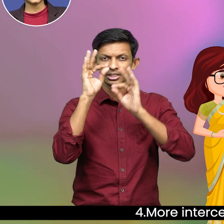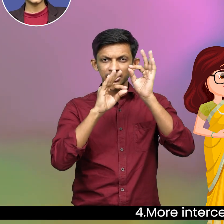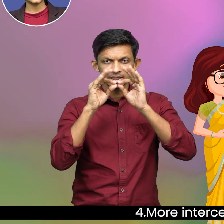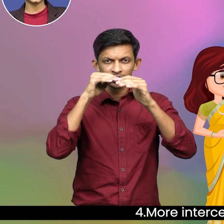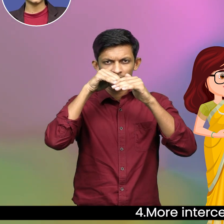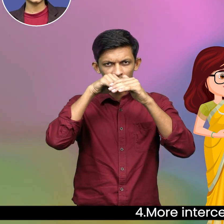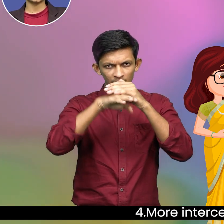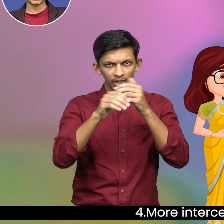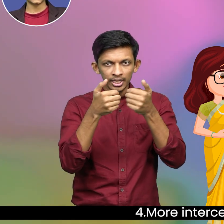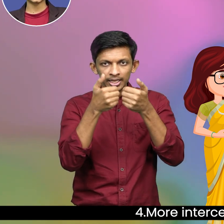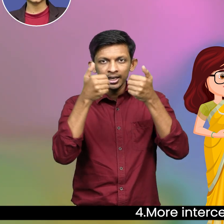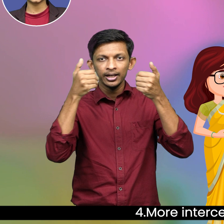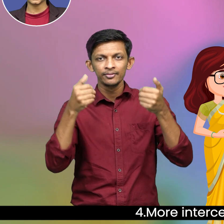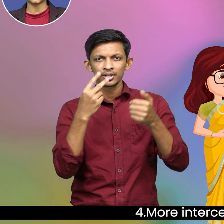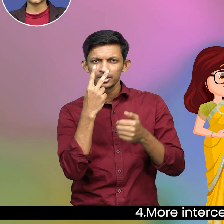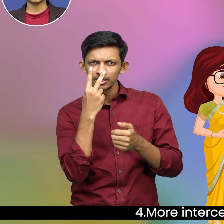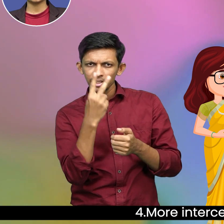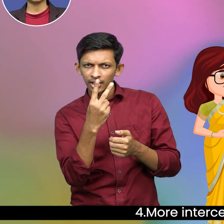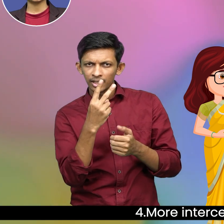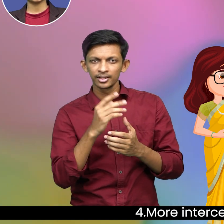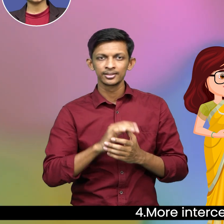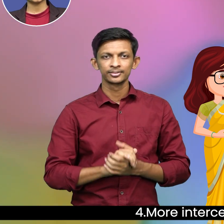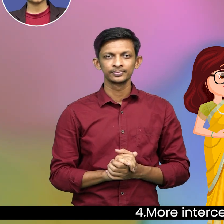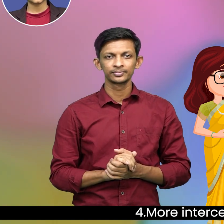More intercellular spaces are seen.